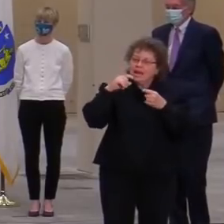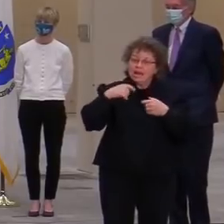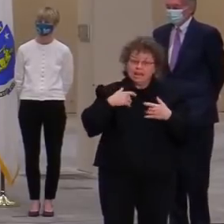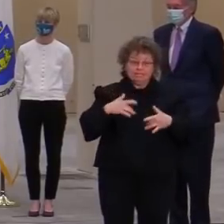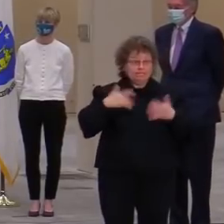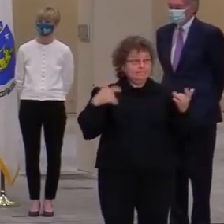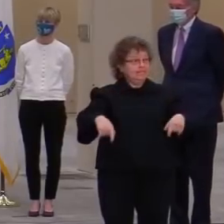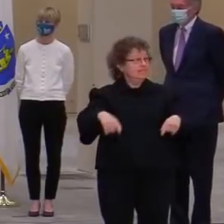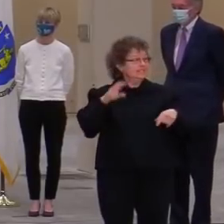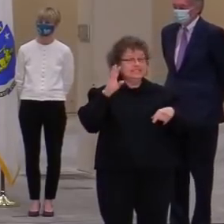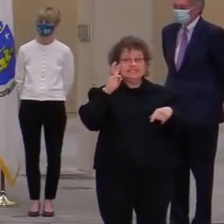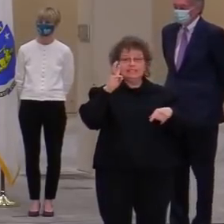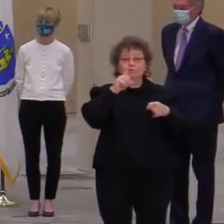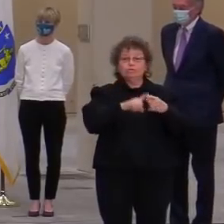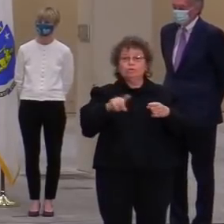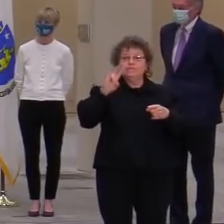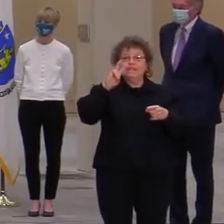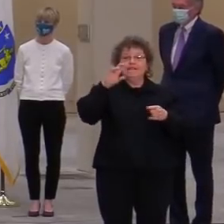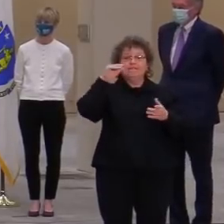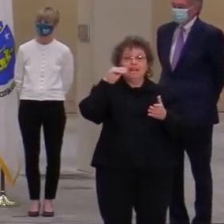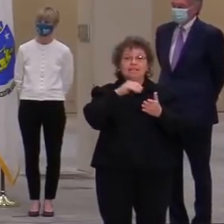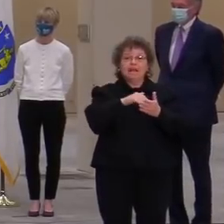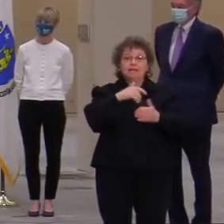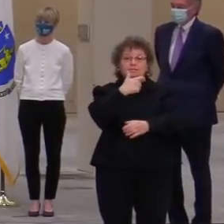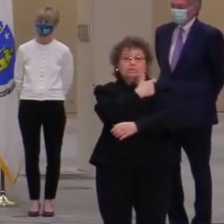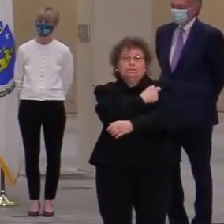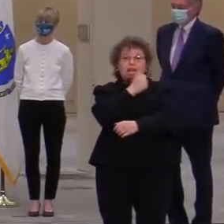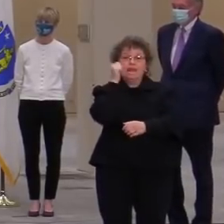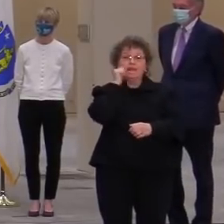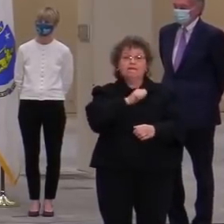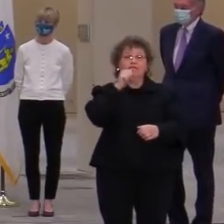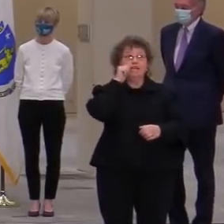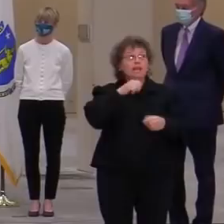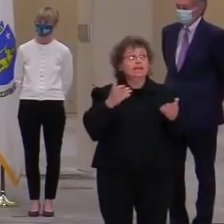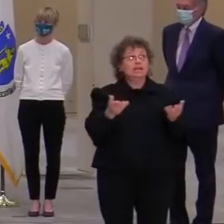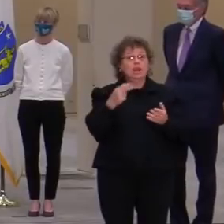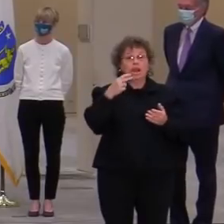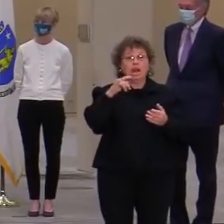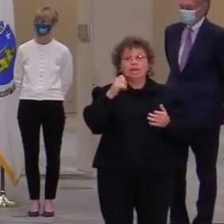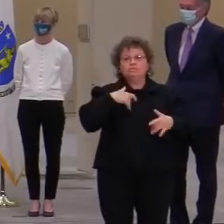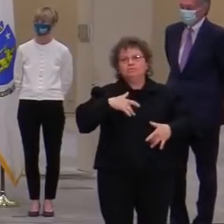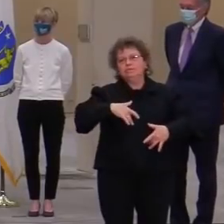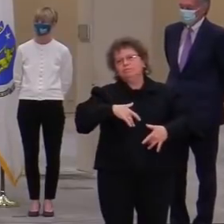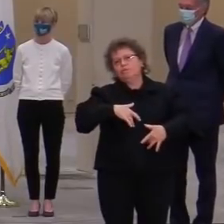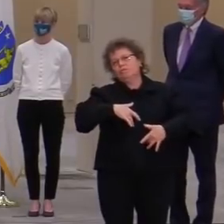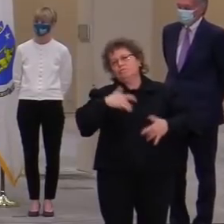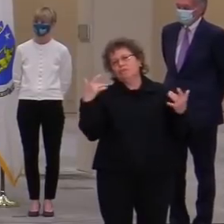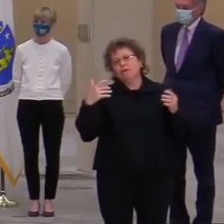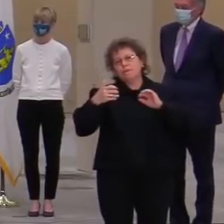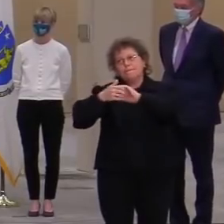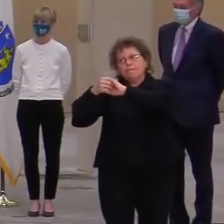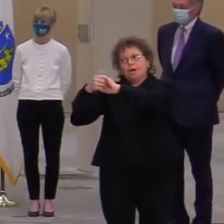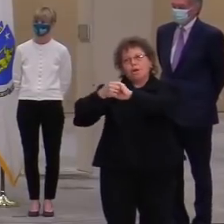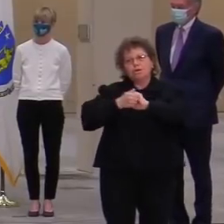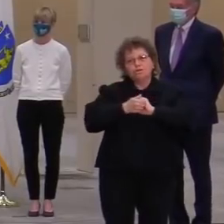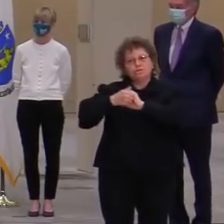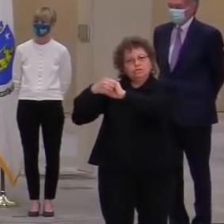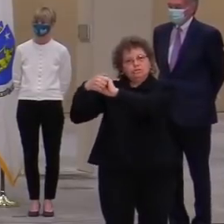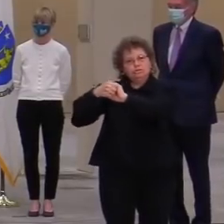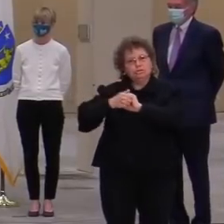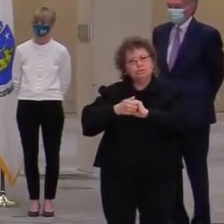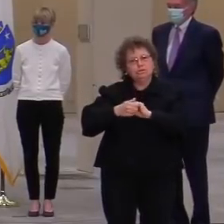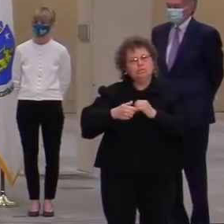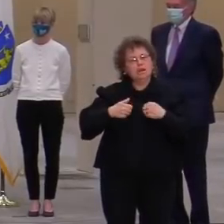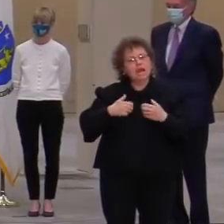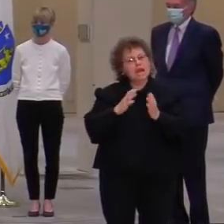to 7,000 vaccinations to occur per day. I'm thrilled about the partnership. I'm asking you, when it's your turn,